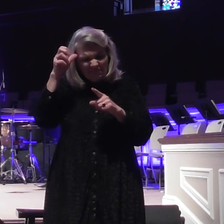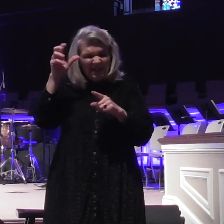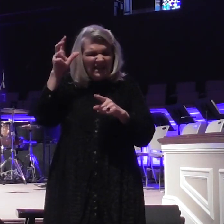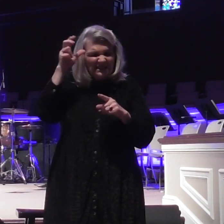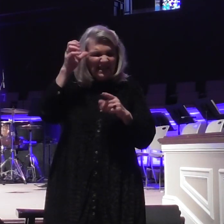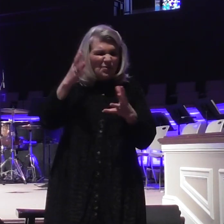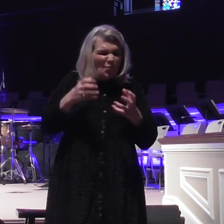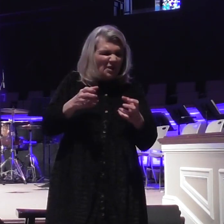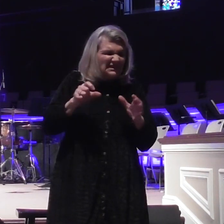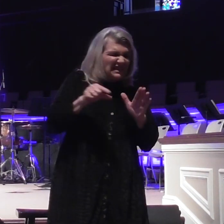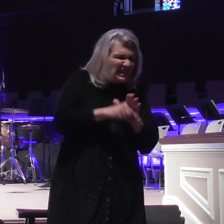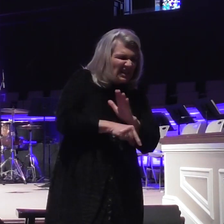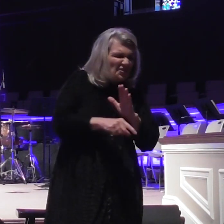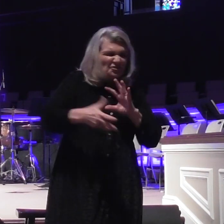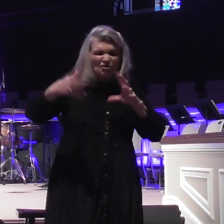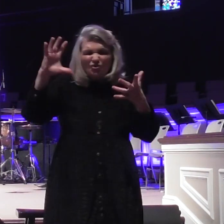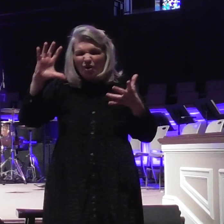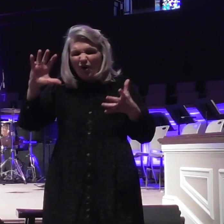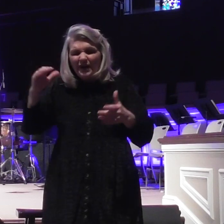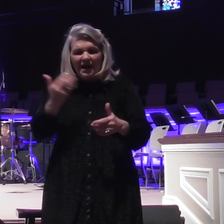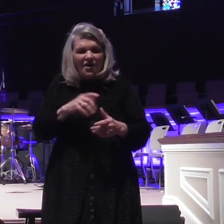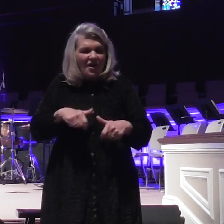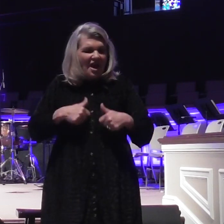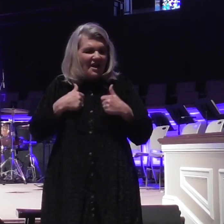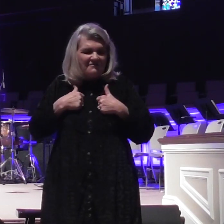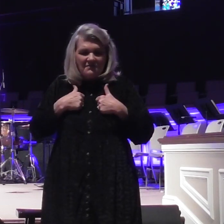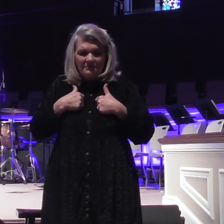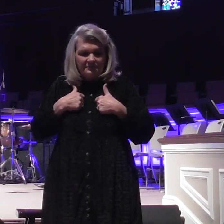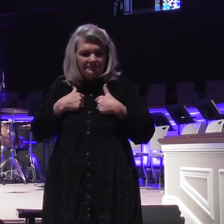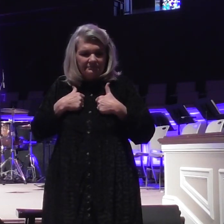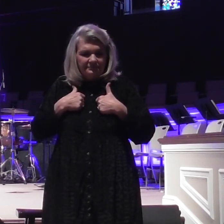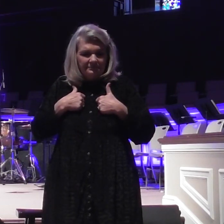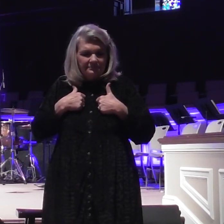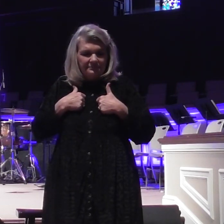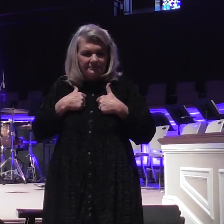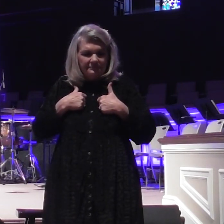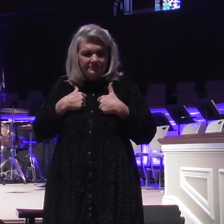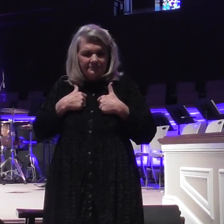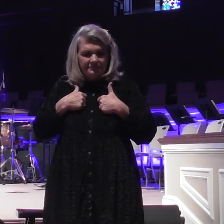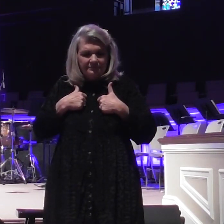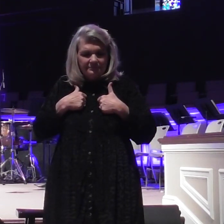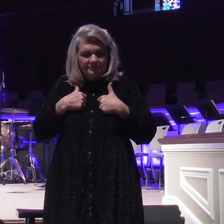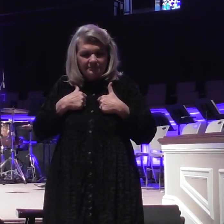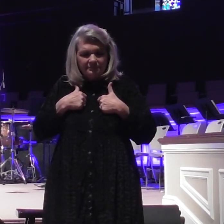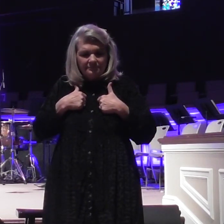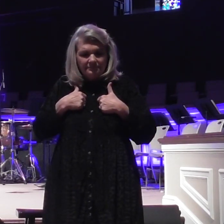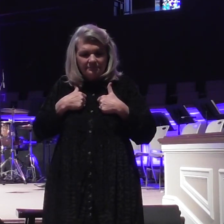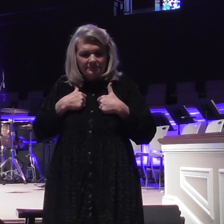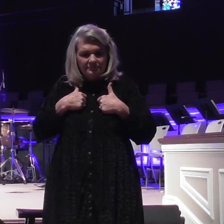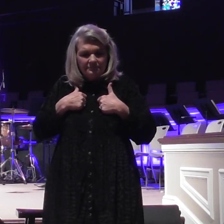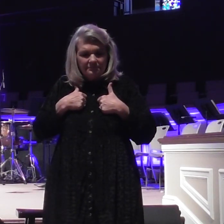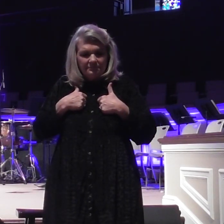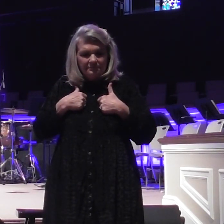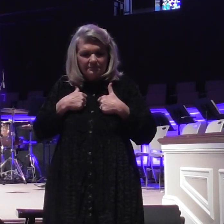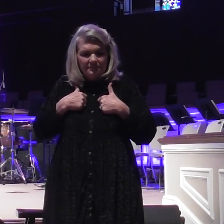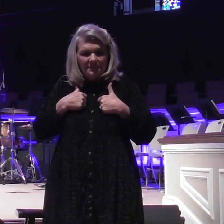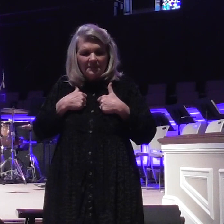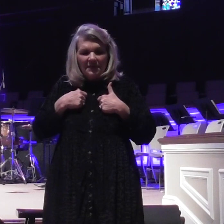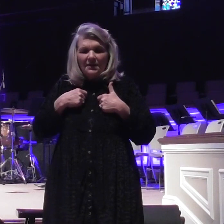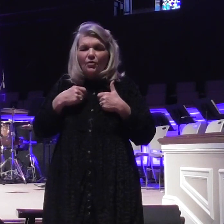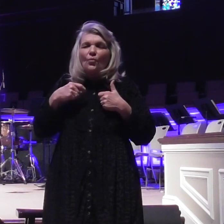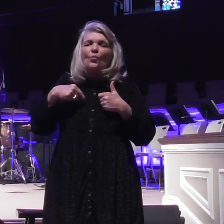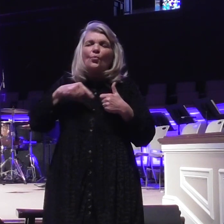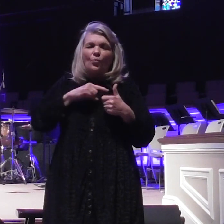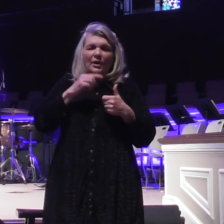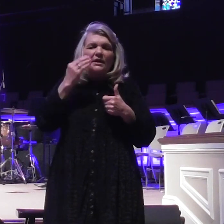destroy. And we help no one. by not being people of the truth. God, help